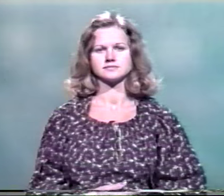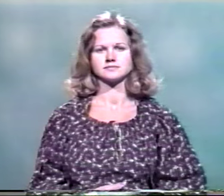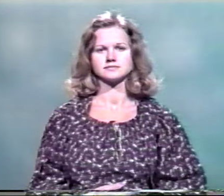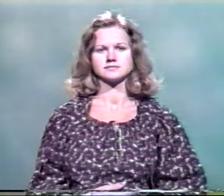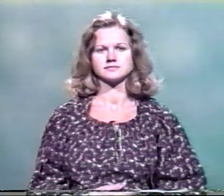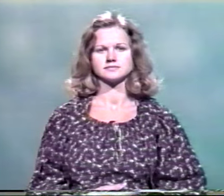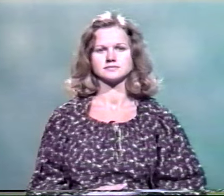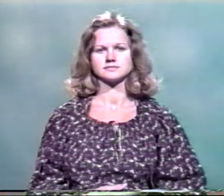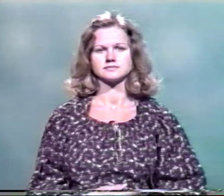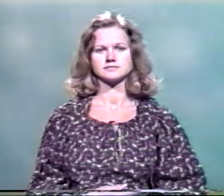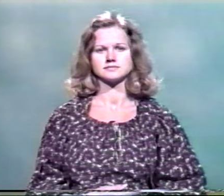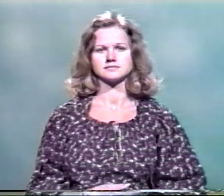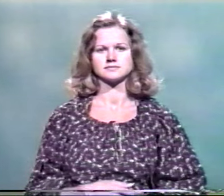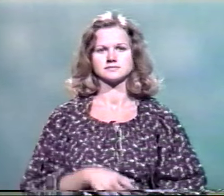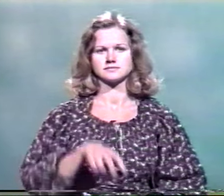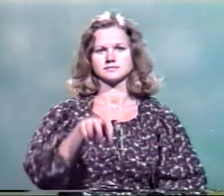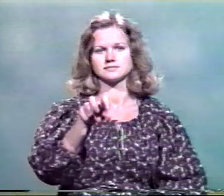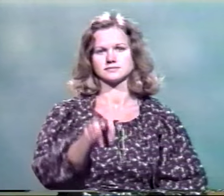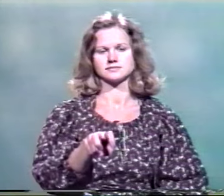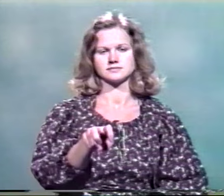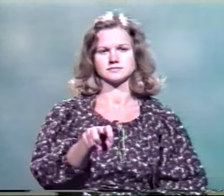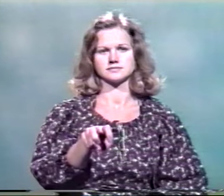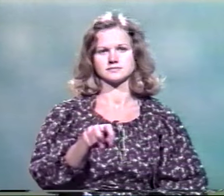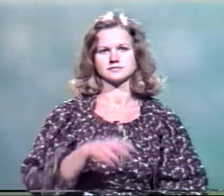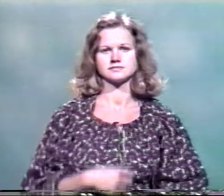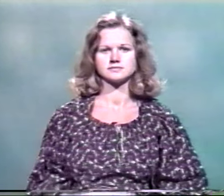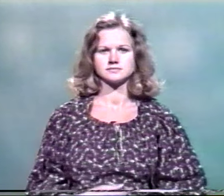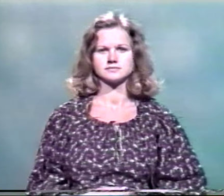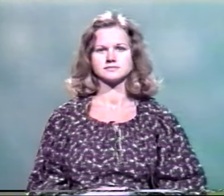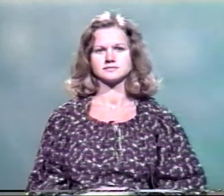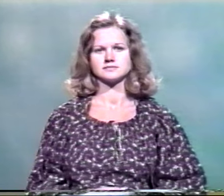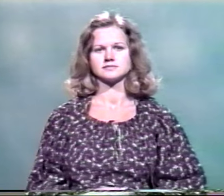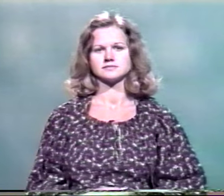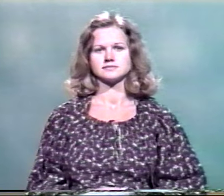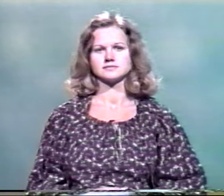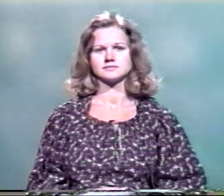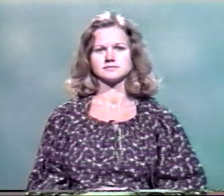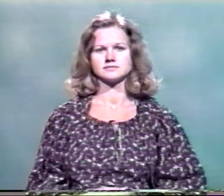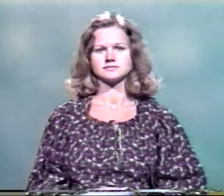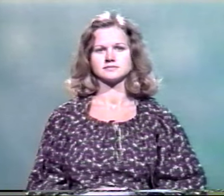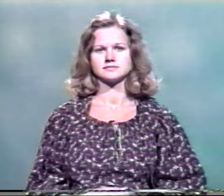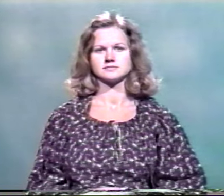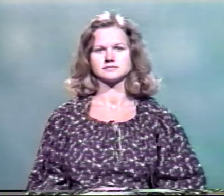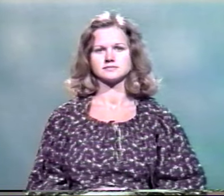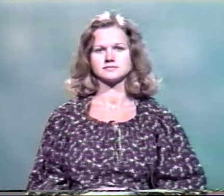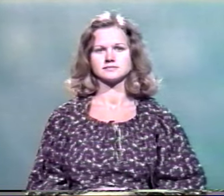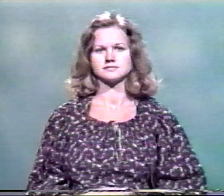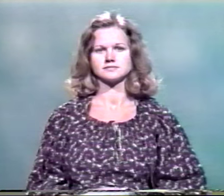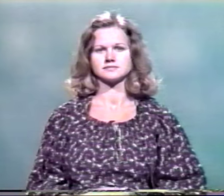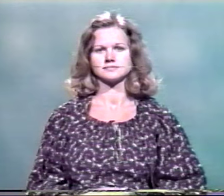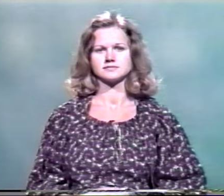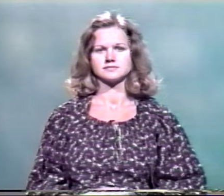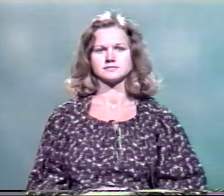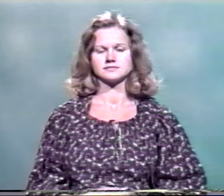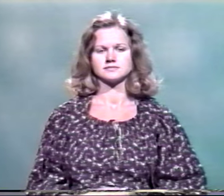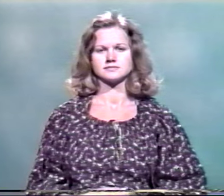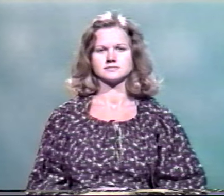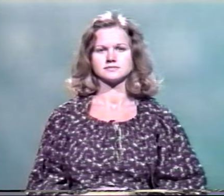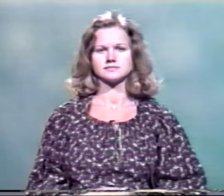You have already seen this hand shape used to show the location of a seated person or animal lying down. In the story you will see